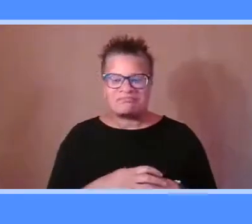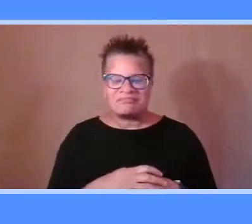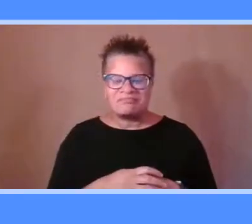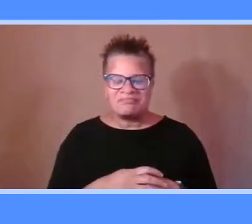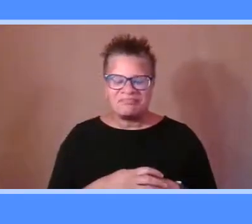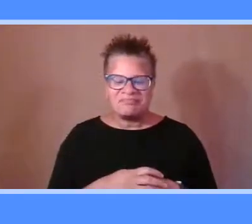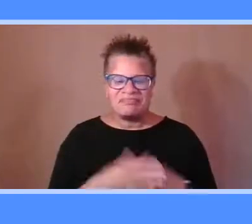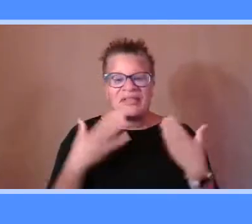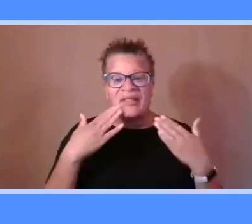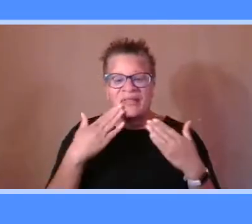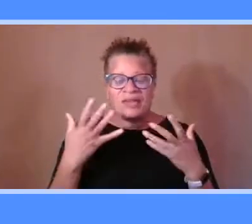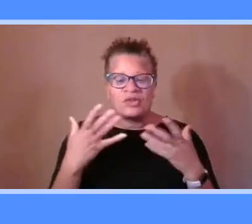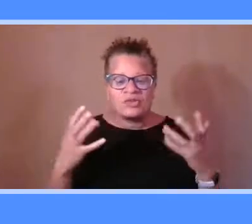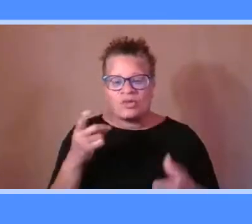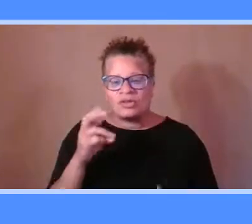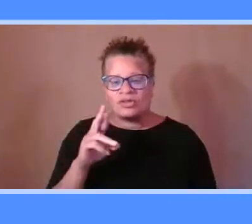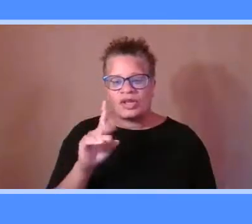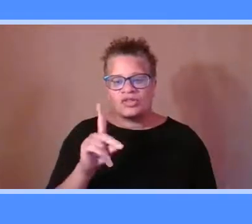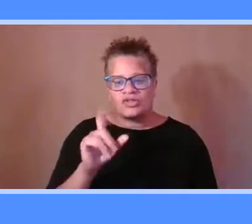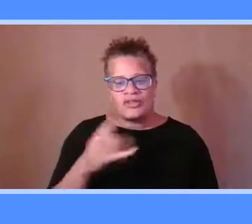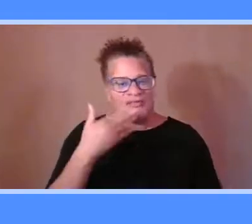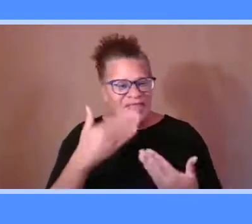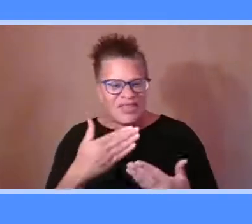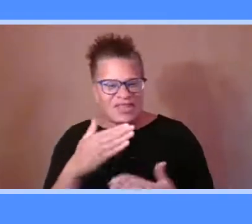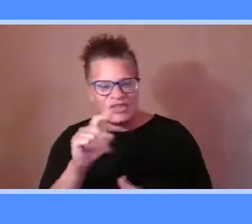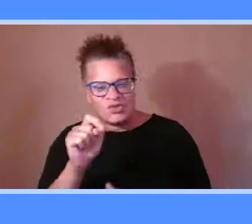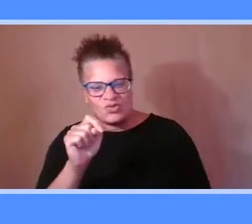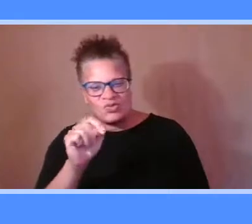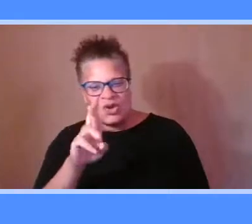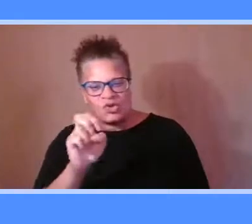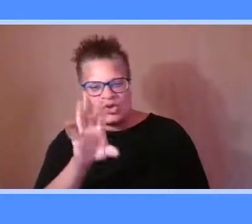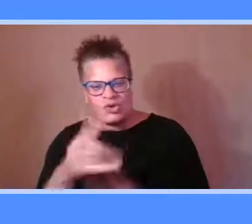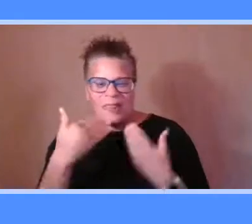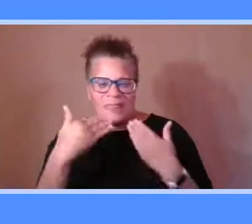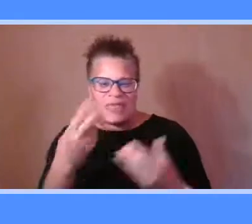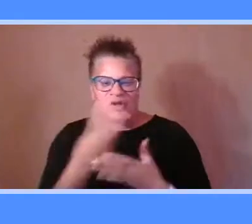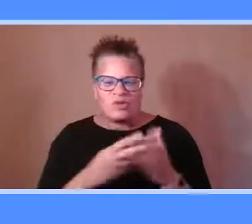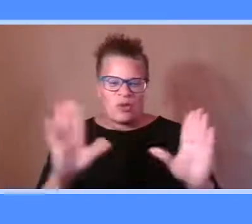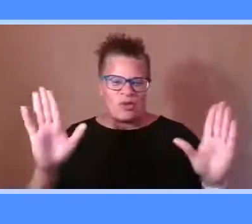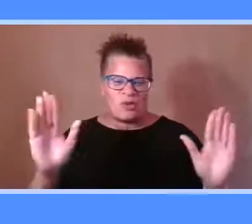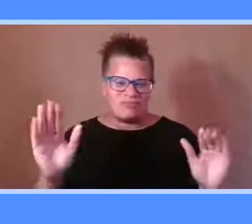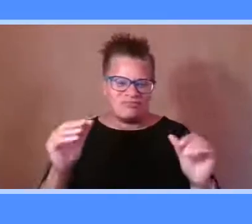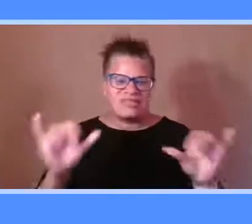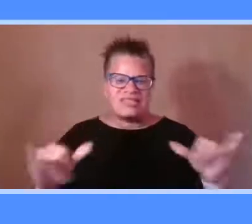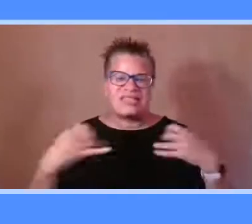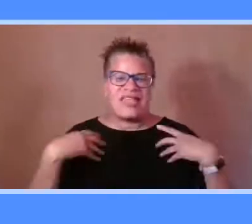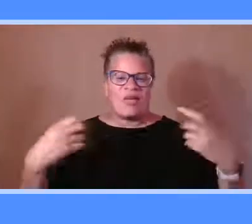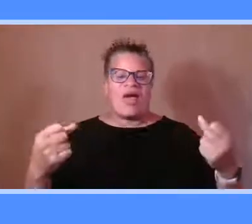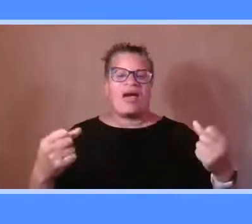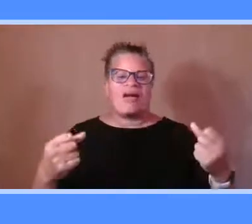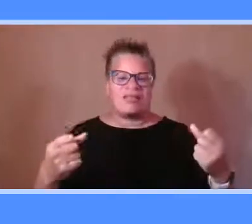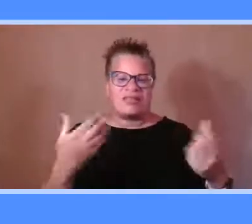Wonderful. Thank you so much, Dr. Duffy, and thank you, Tracy. Have Thank a good you evening, both. everyone. Stay well.